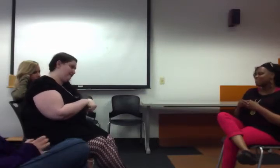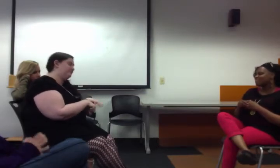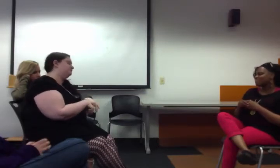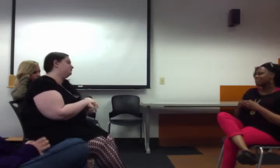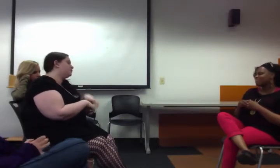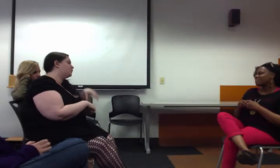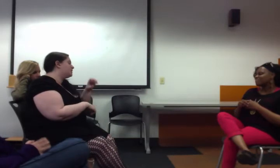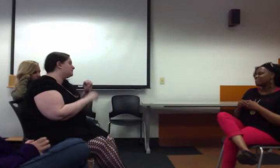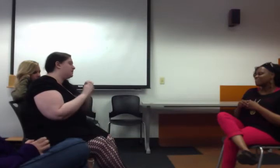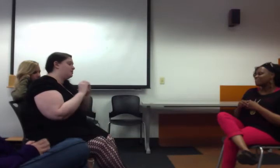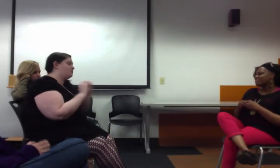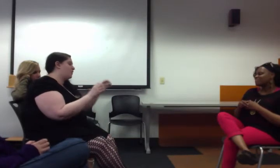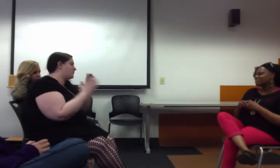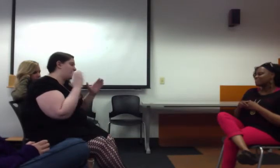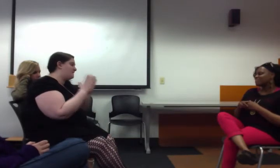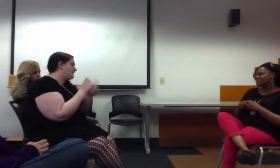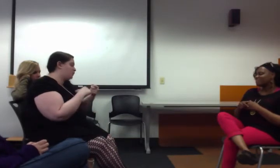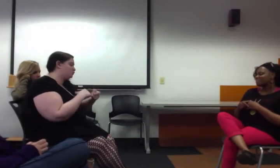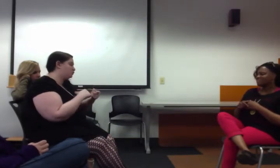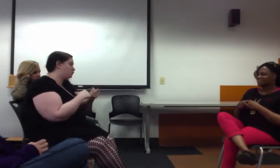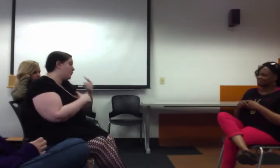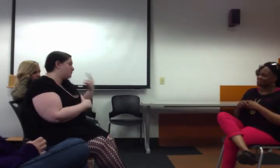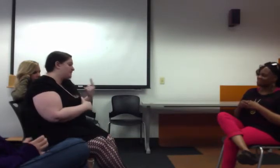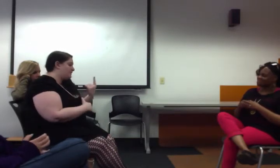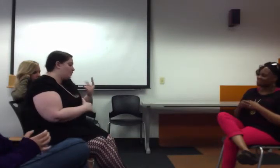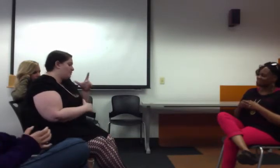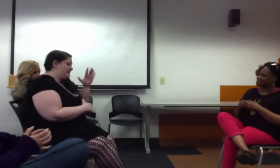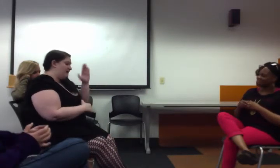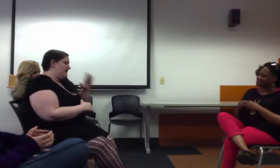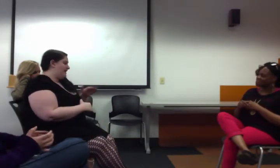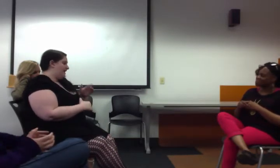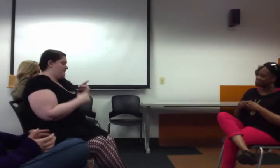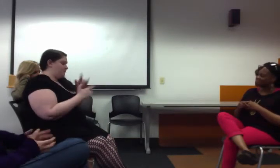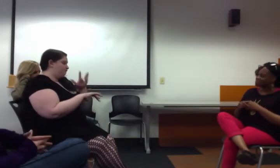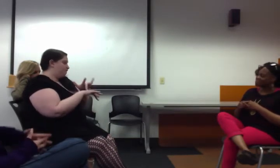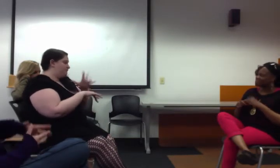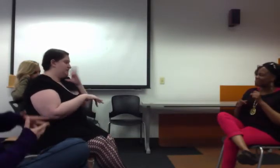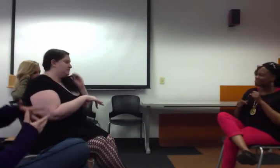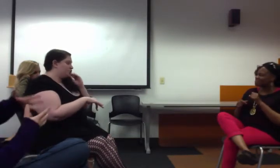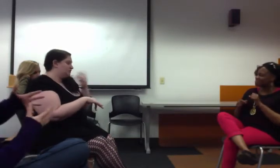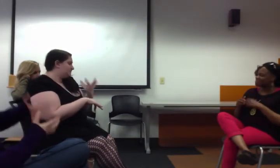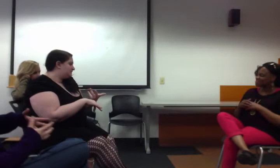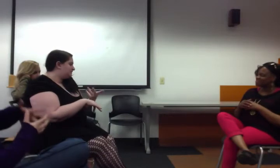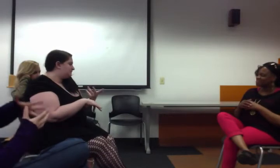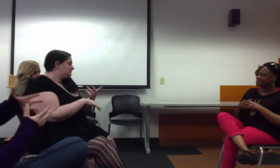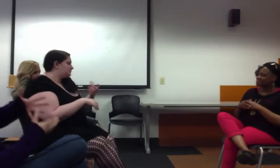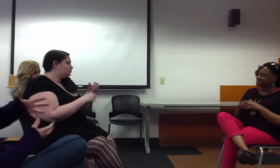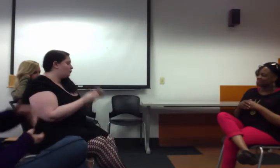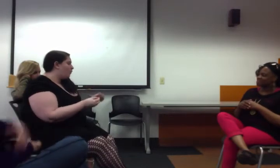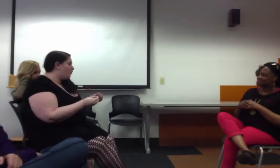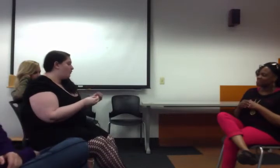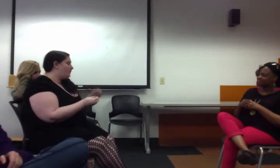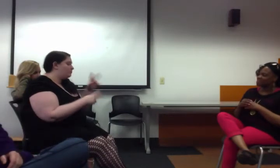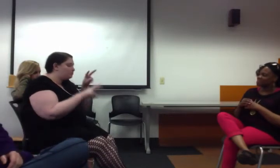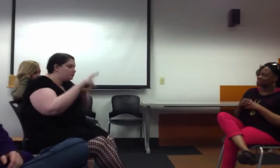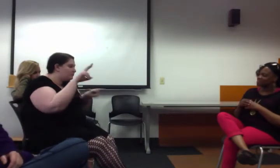kid who's never been to the theater when their eyes get so big and they're looking at all the costumes and the sets, and just